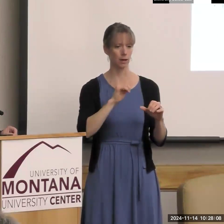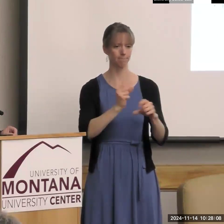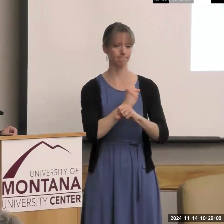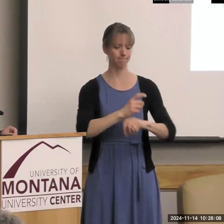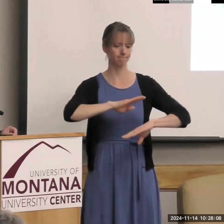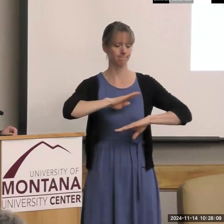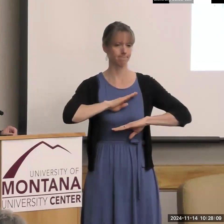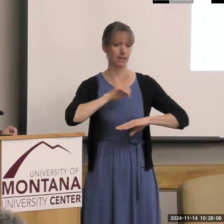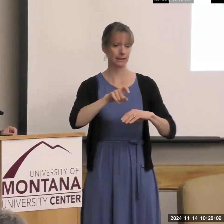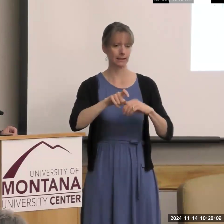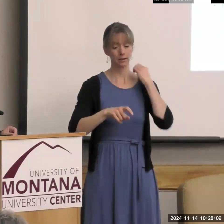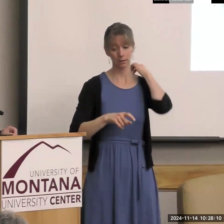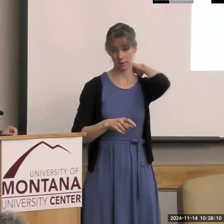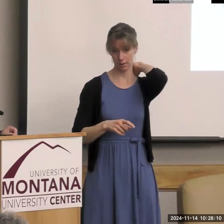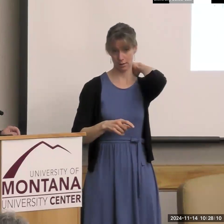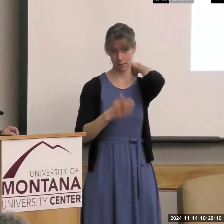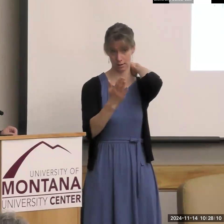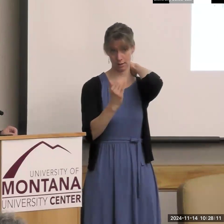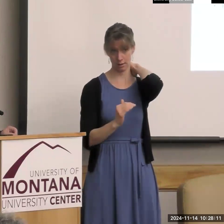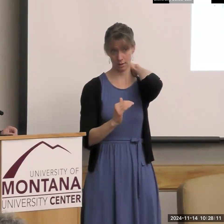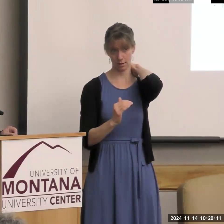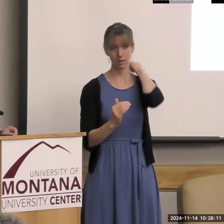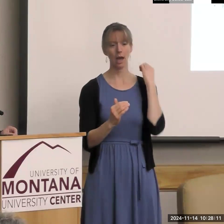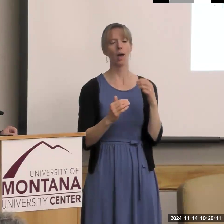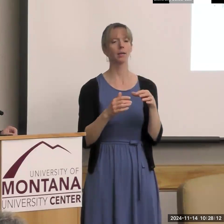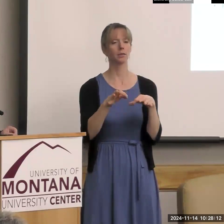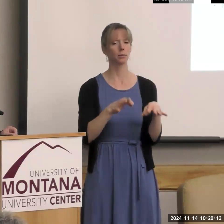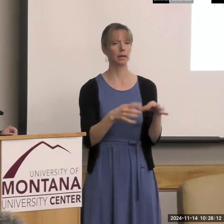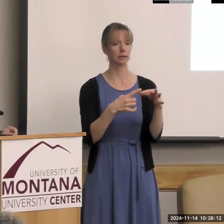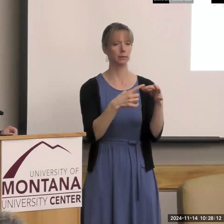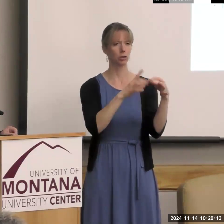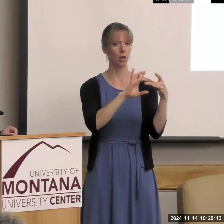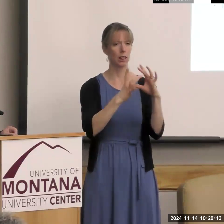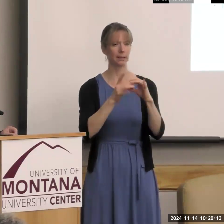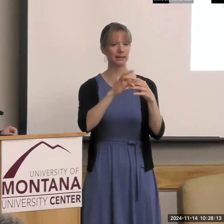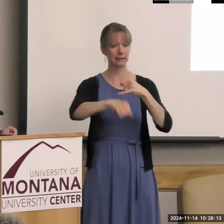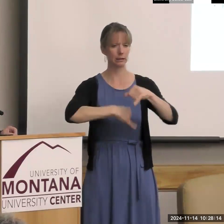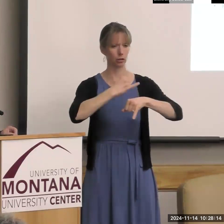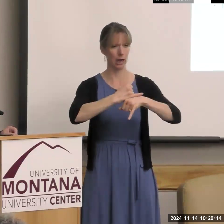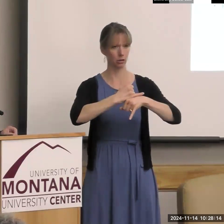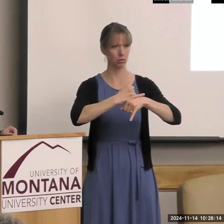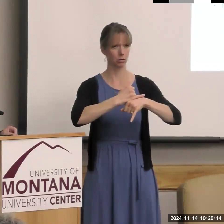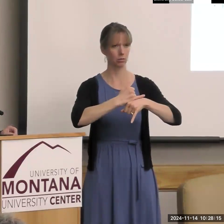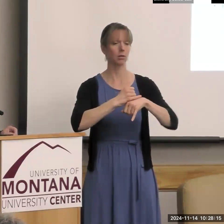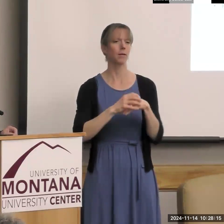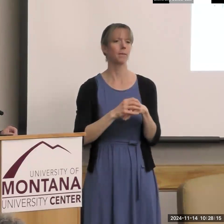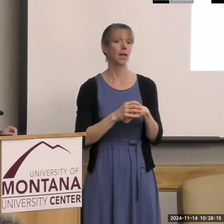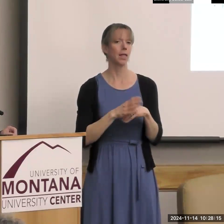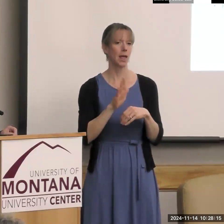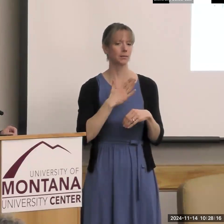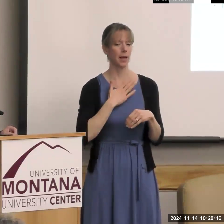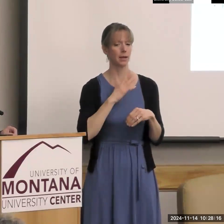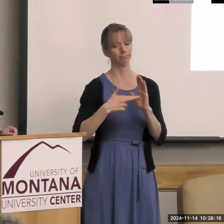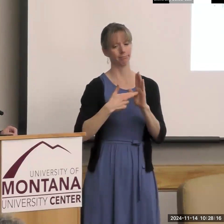Let me tell you a little bit more about Special Olympics International, because that's actually the hat I'm wearing now. I